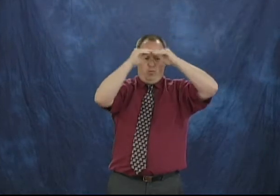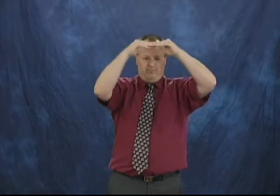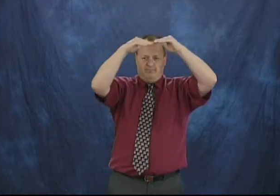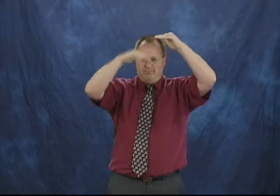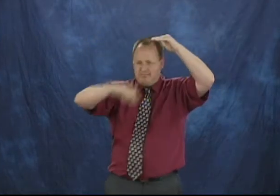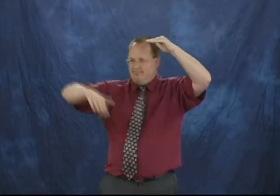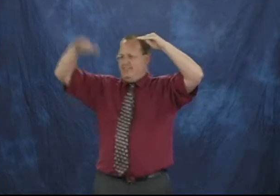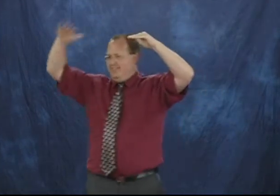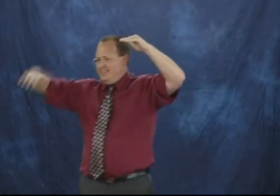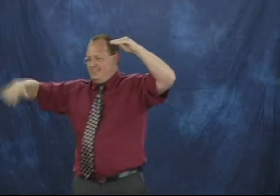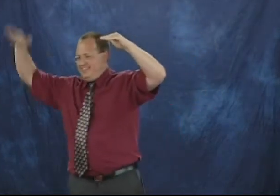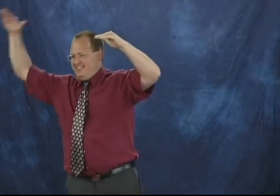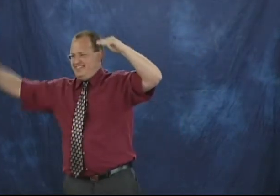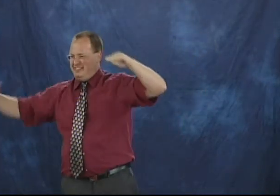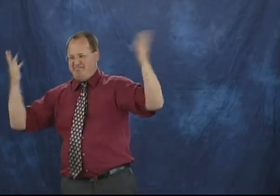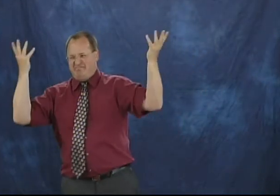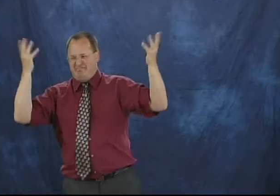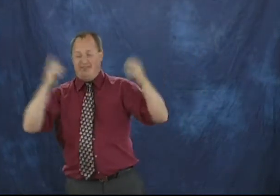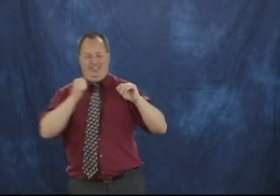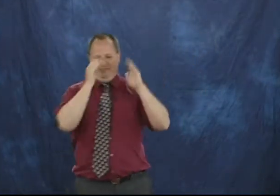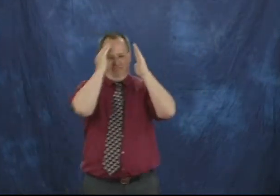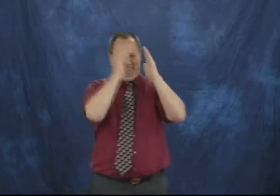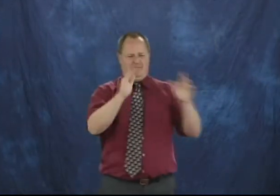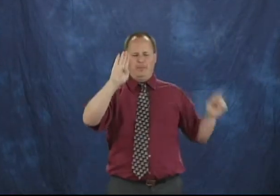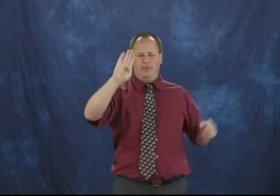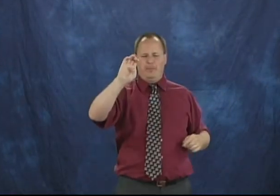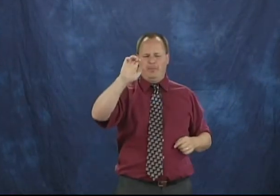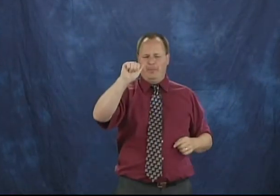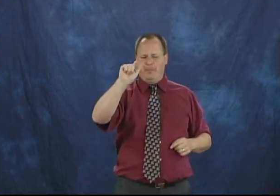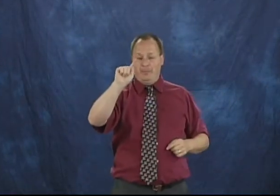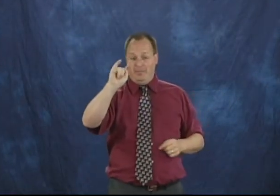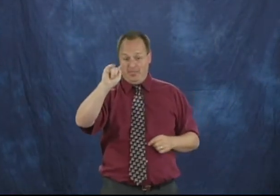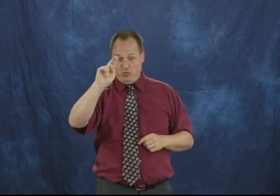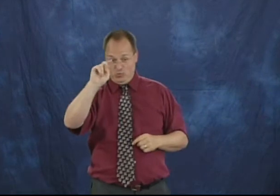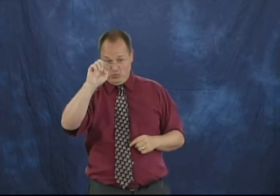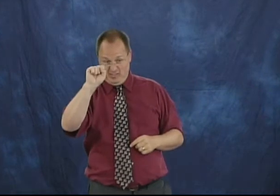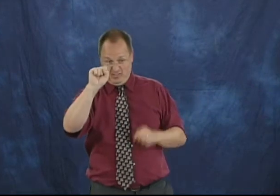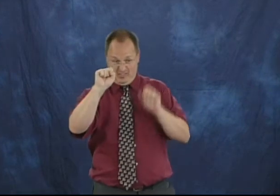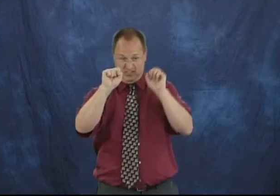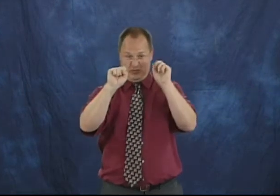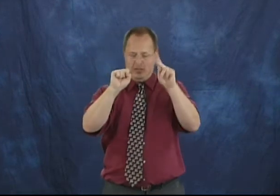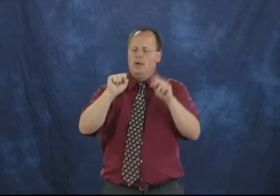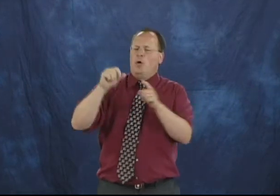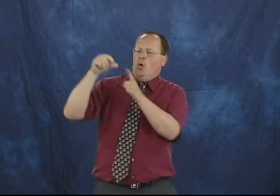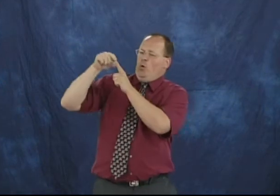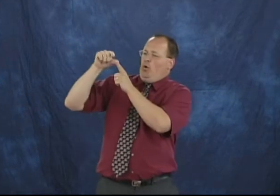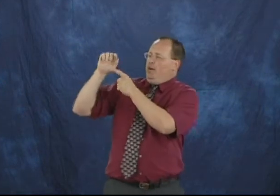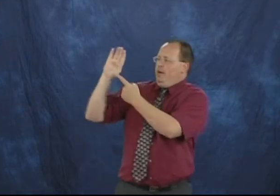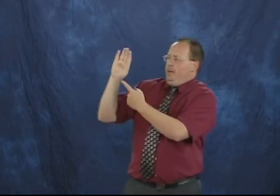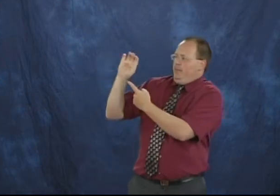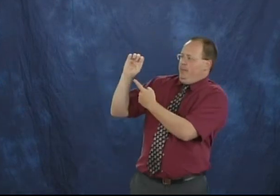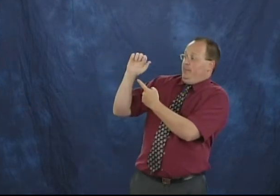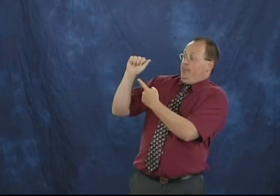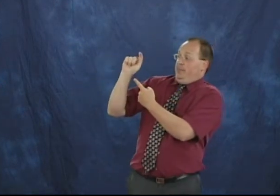So the Beatitudes are just a small portion of that entire sermon. And it is the Beatitudes that will be our focus now.